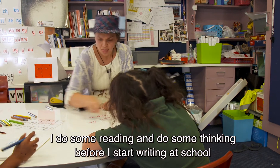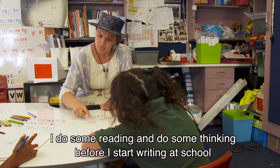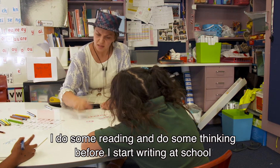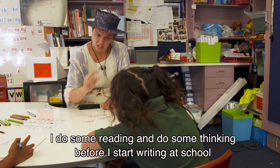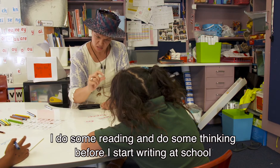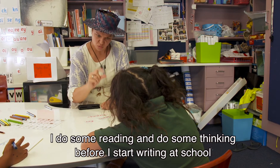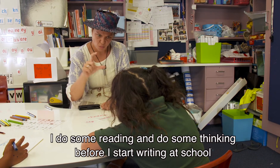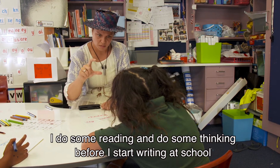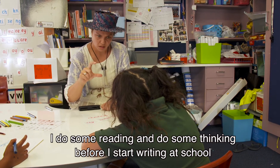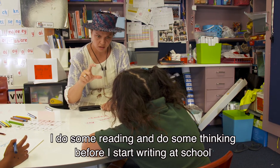This little big.